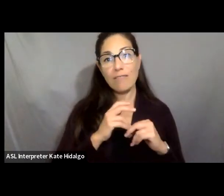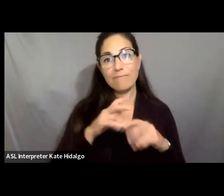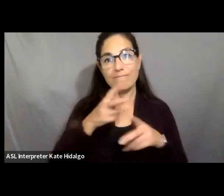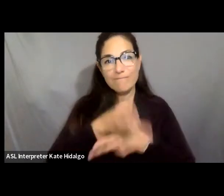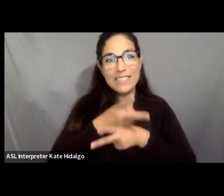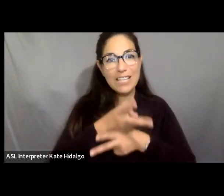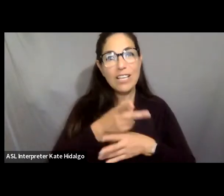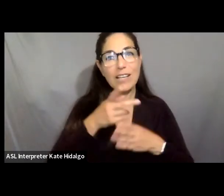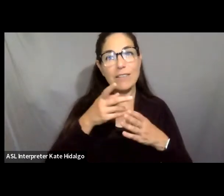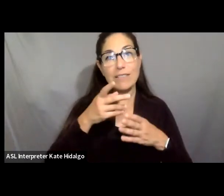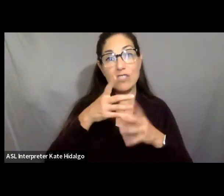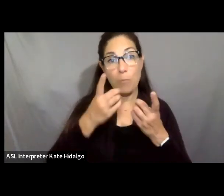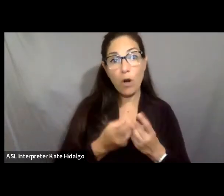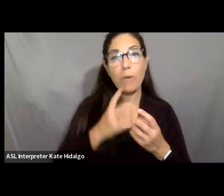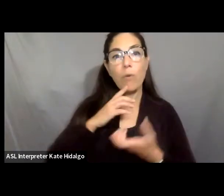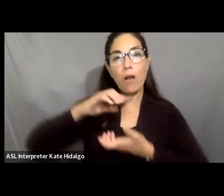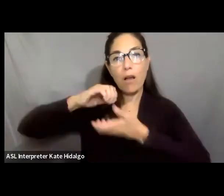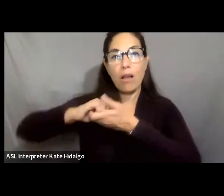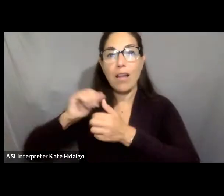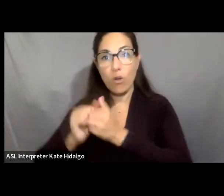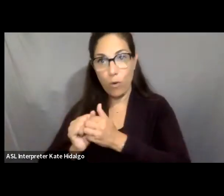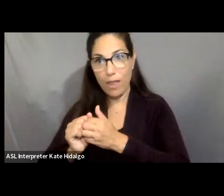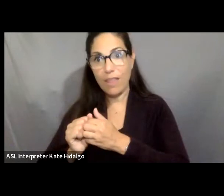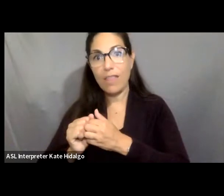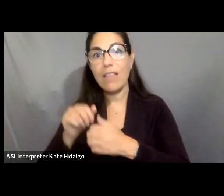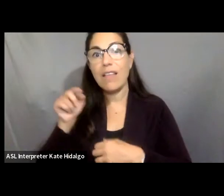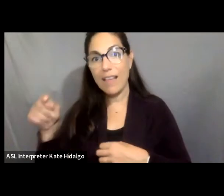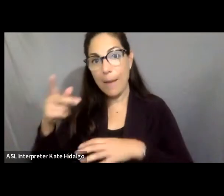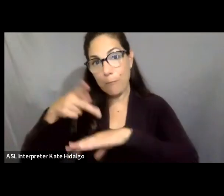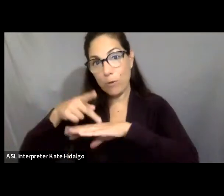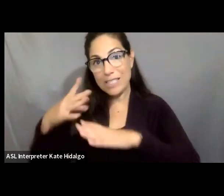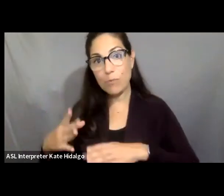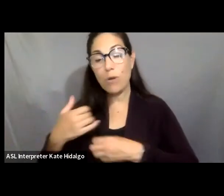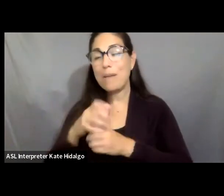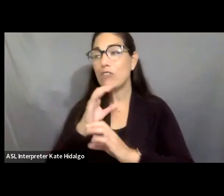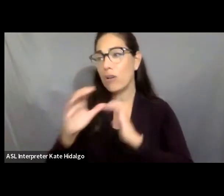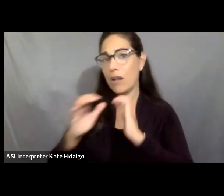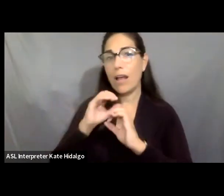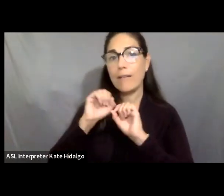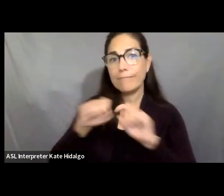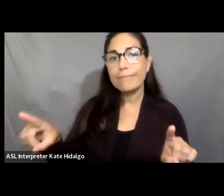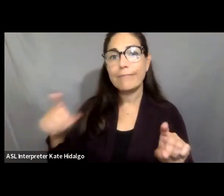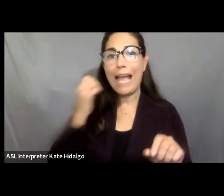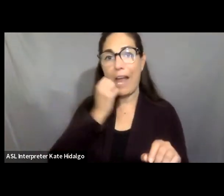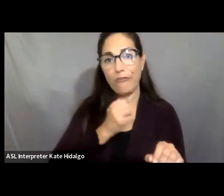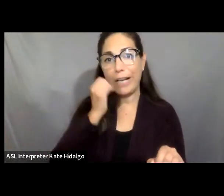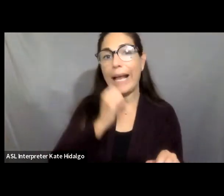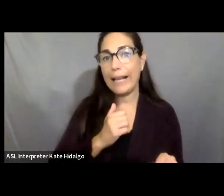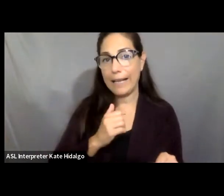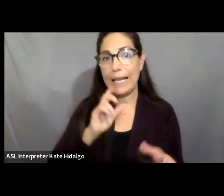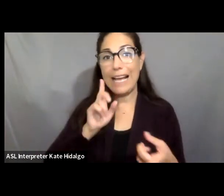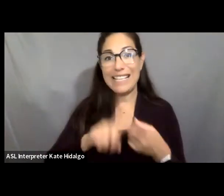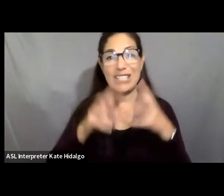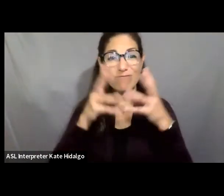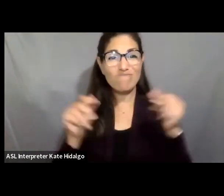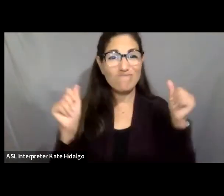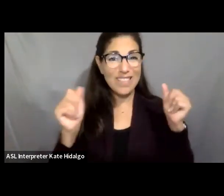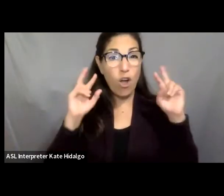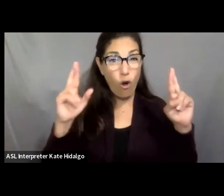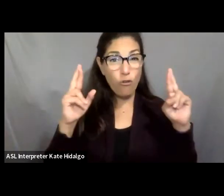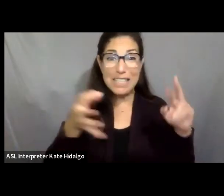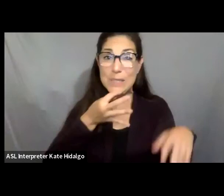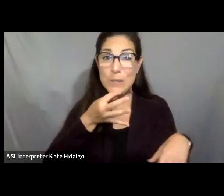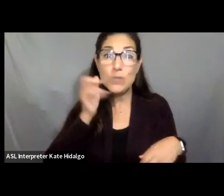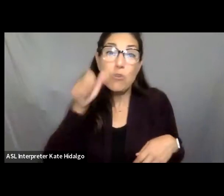will coordinate with Principal Arbizu, and we'll make sure communications go out every single day until it's resolved. Hopefully it'll be